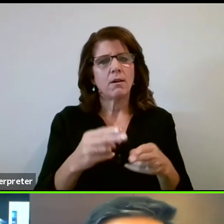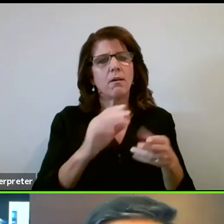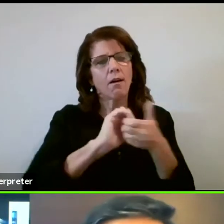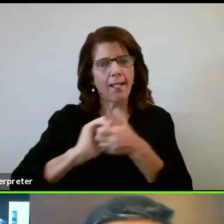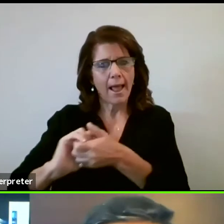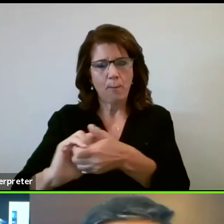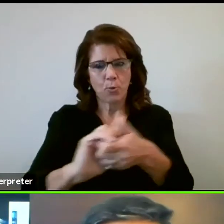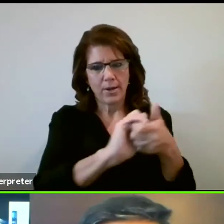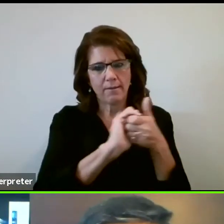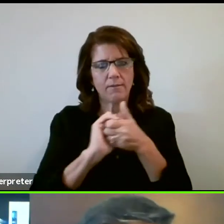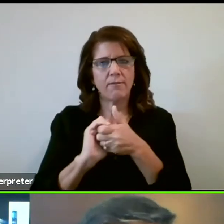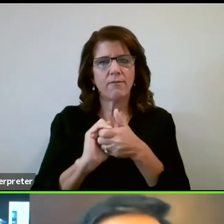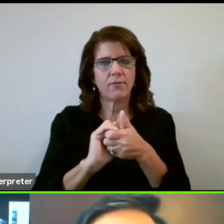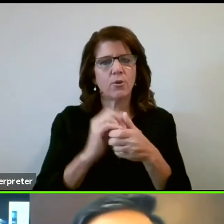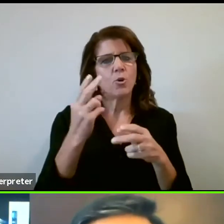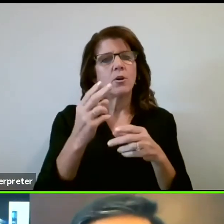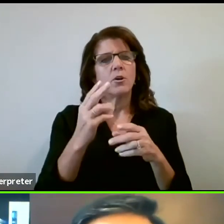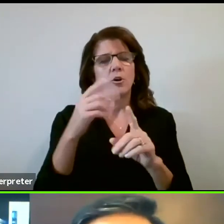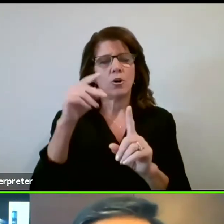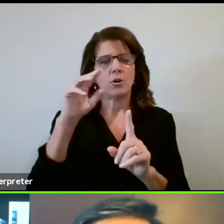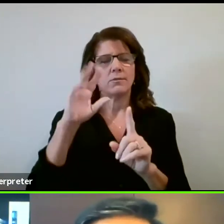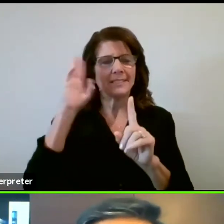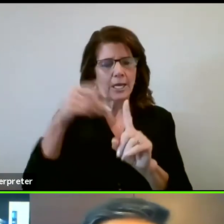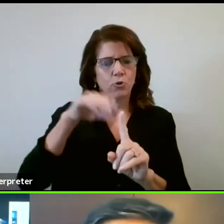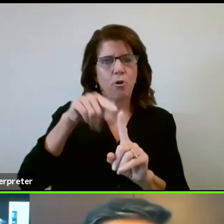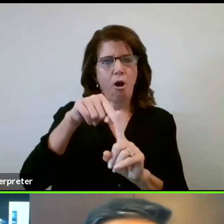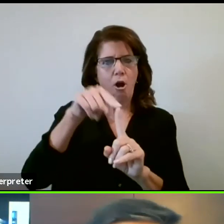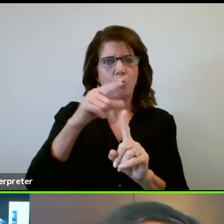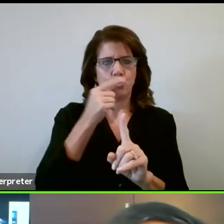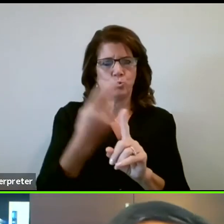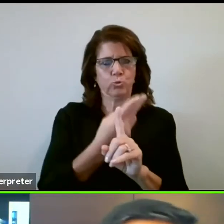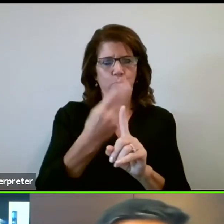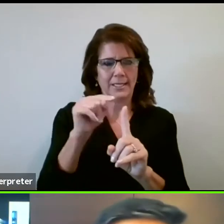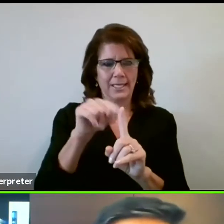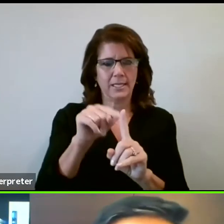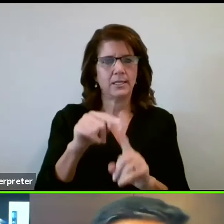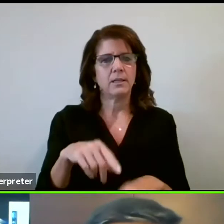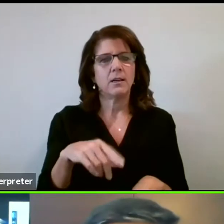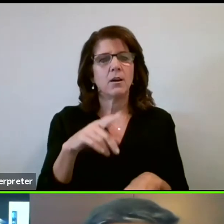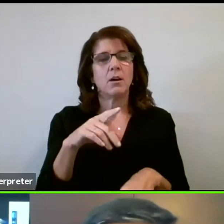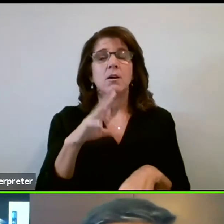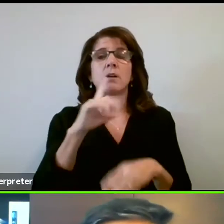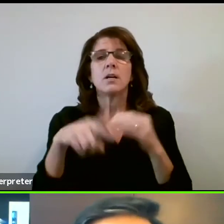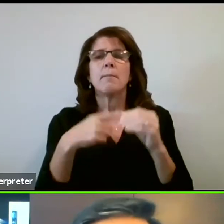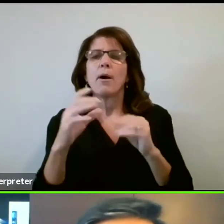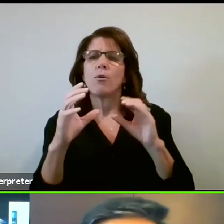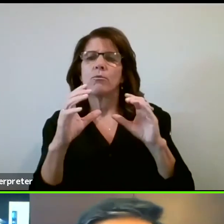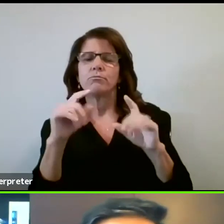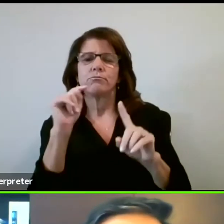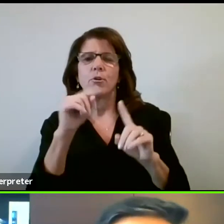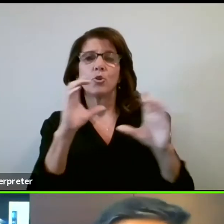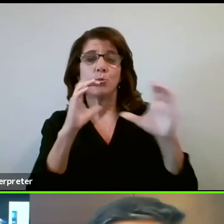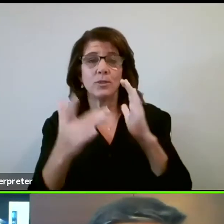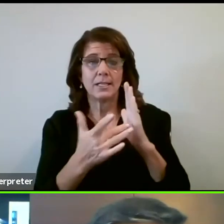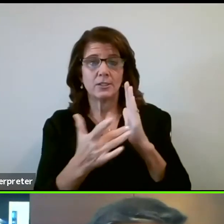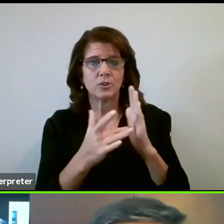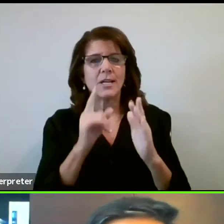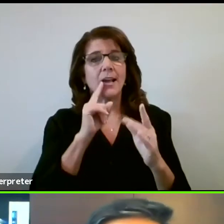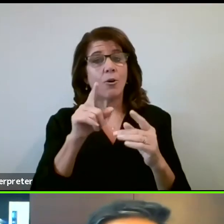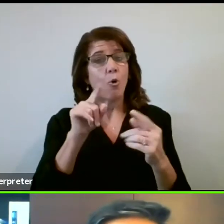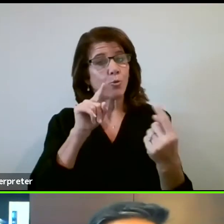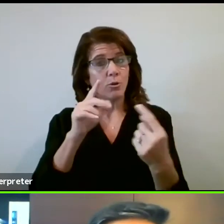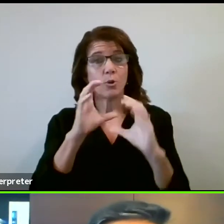collaborative user-centered design. But again, when we talk about, for example, communications technology, communications is a two-way